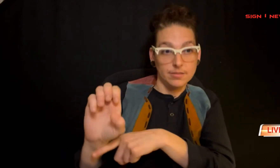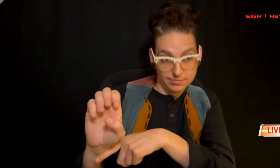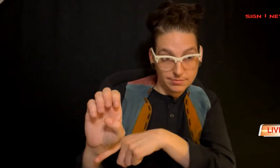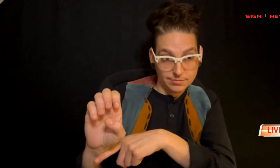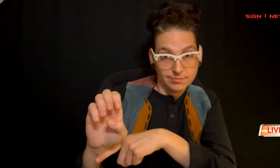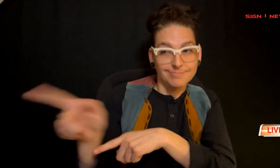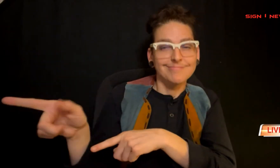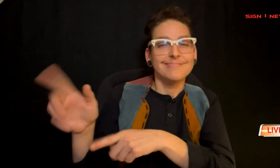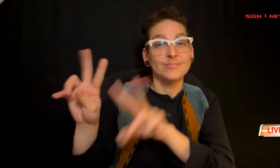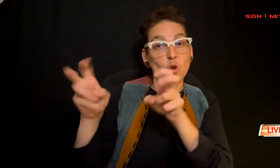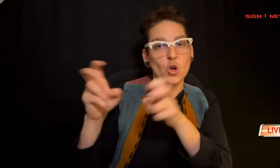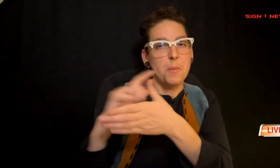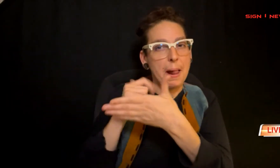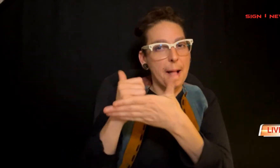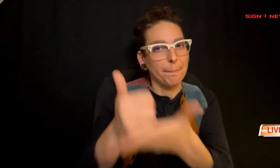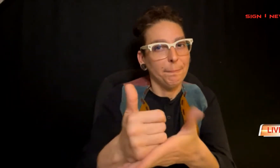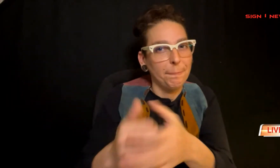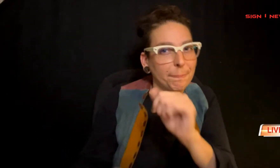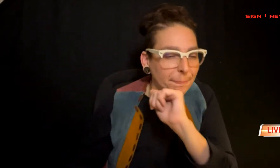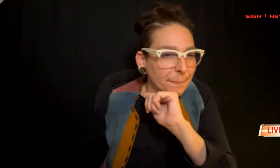Newhouse will certainly help.